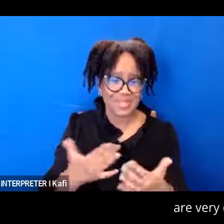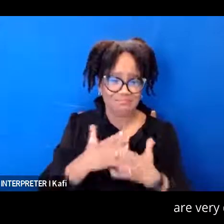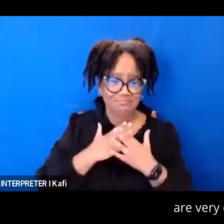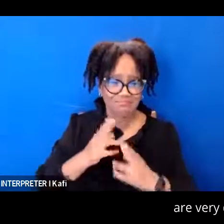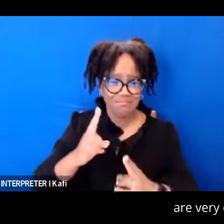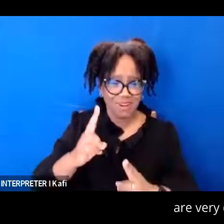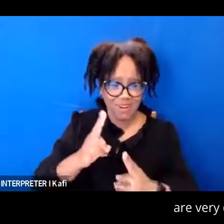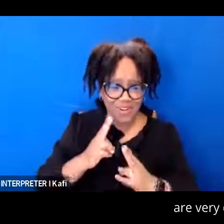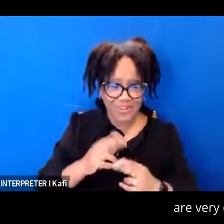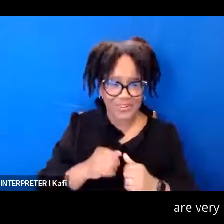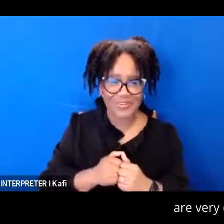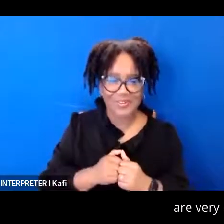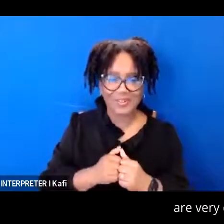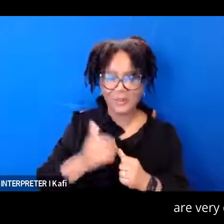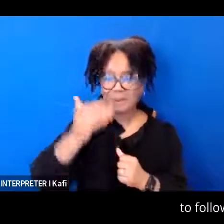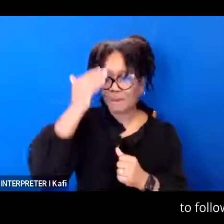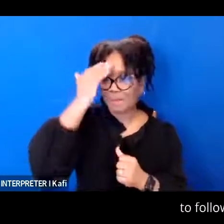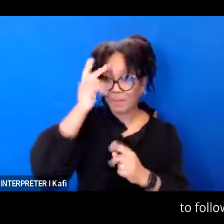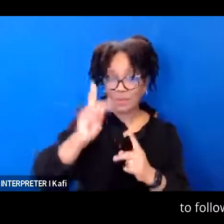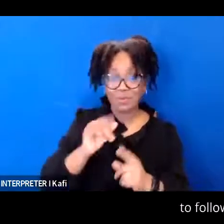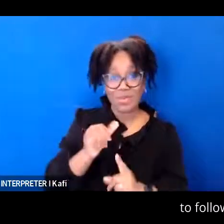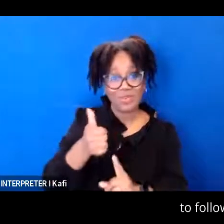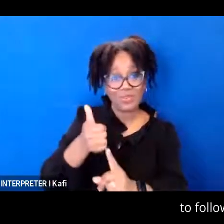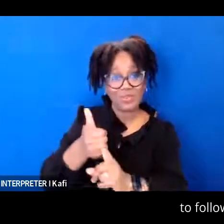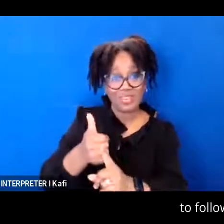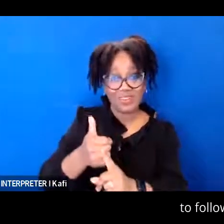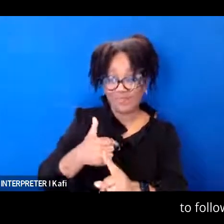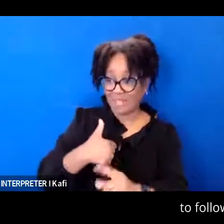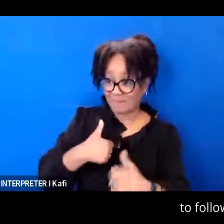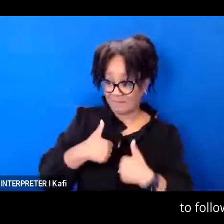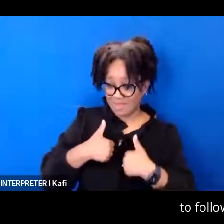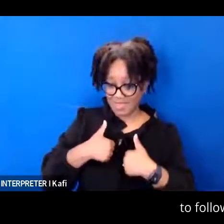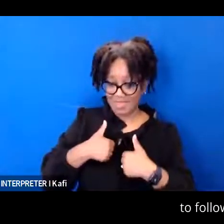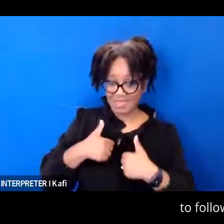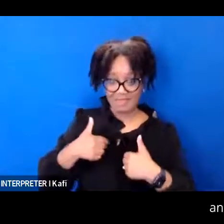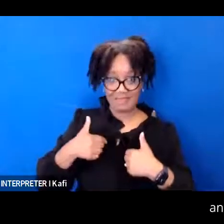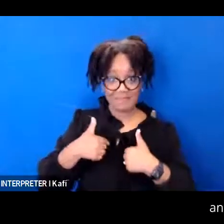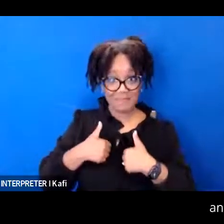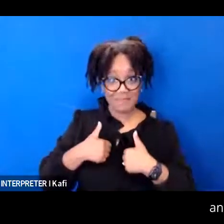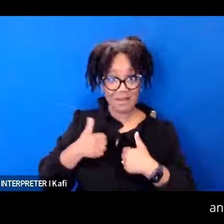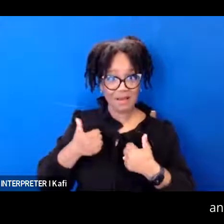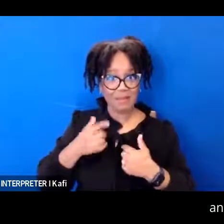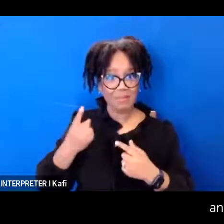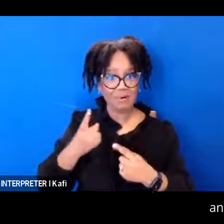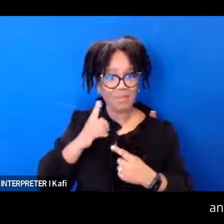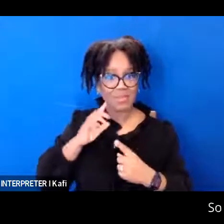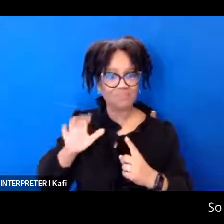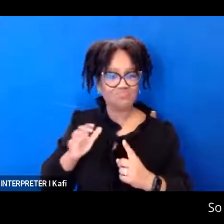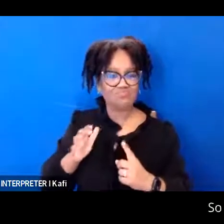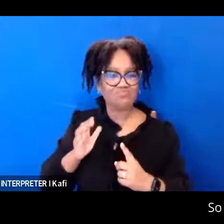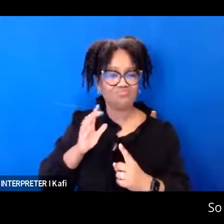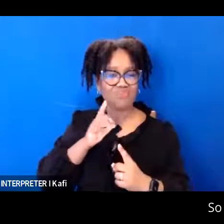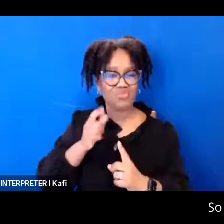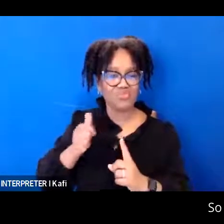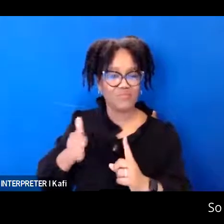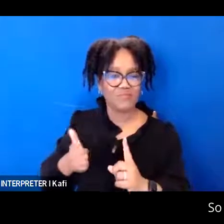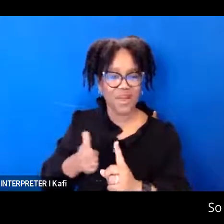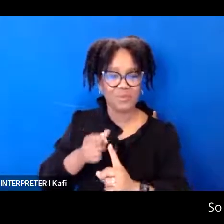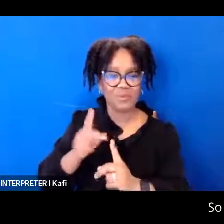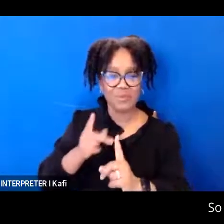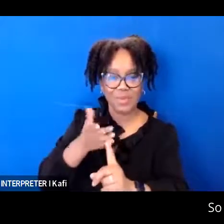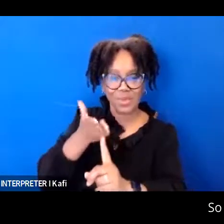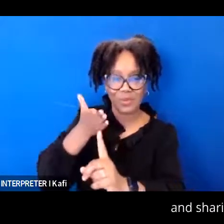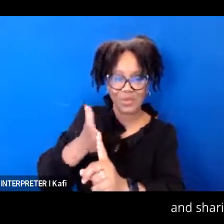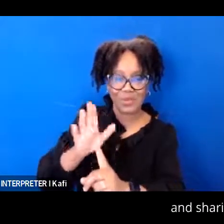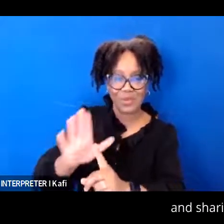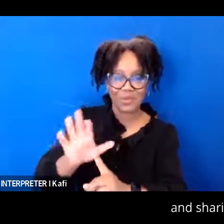are very eager to do everything we can to to follow your trailblazing leadership and follow your footsteps so thank you for